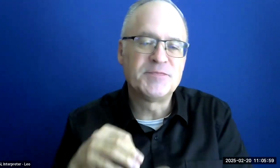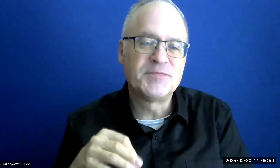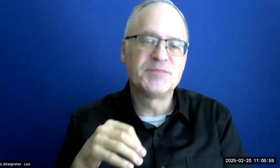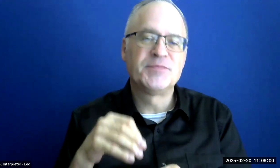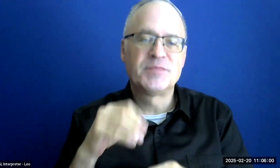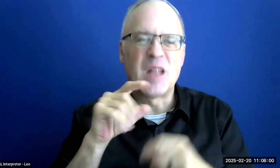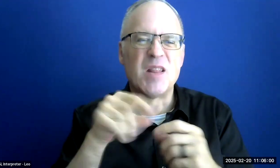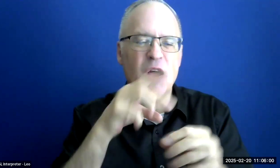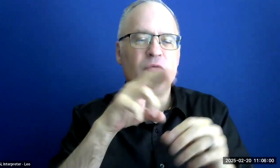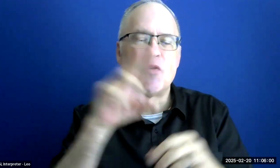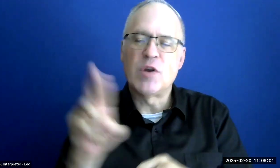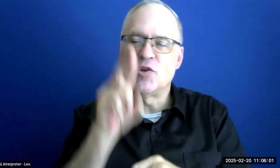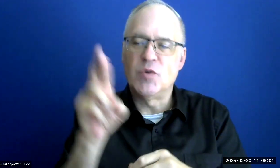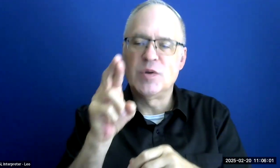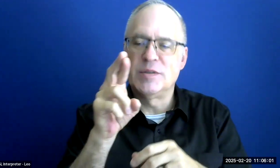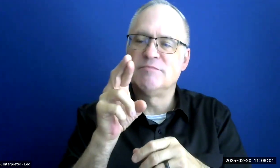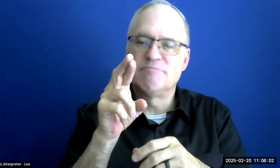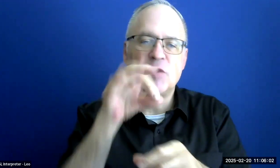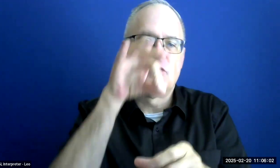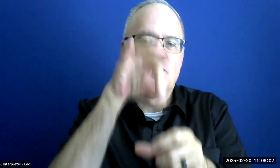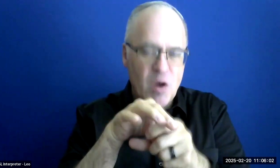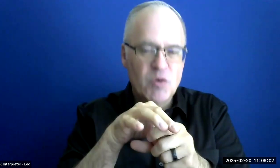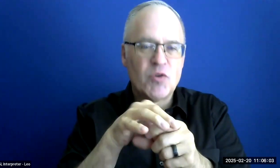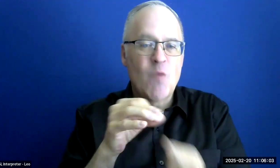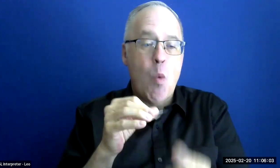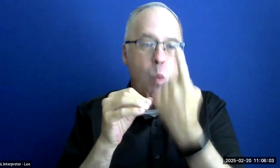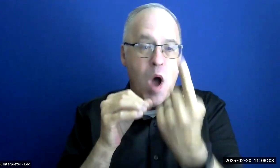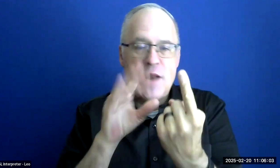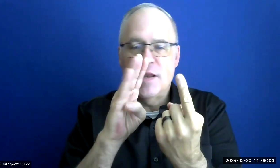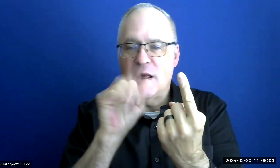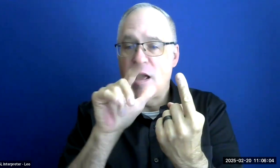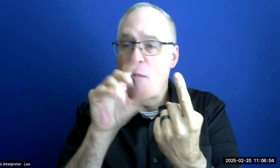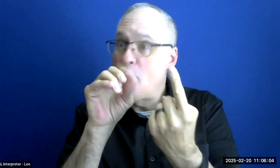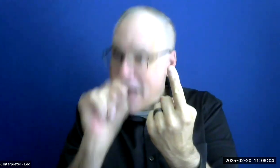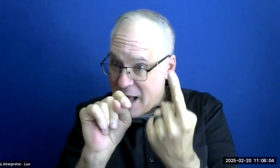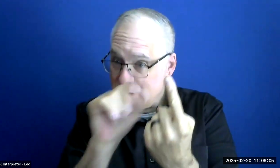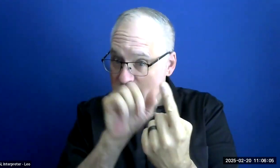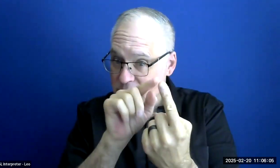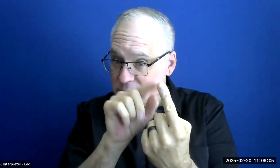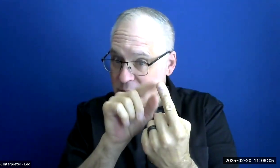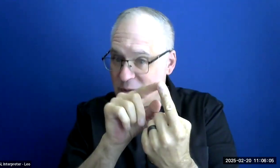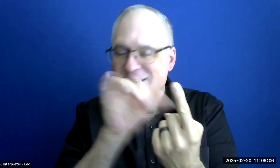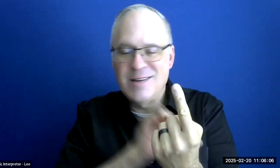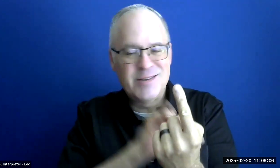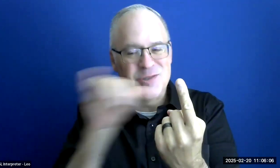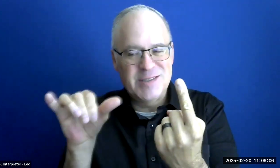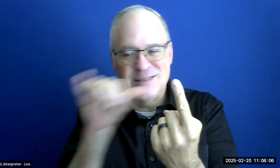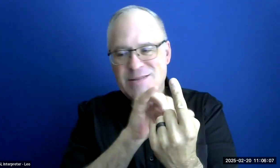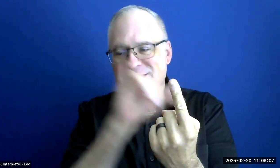regionalization amendments on a single ballot, just as the delegates of the 2024 General Conference